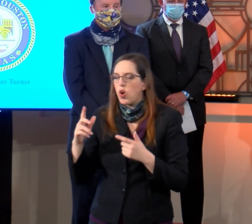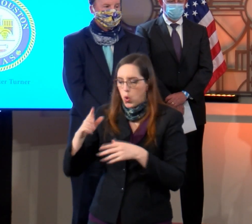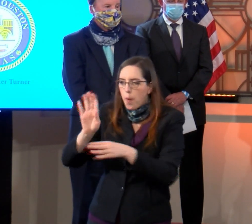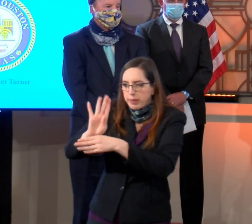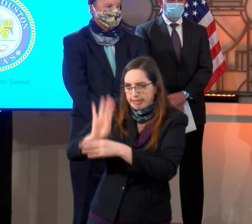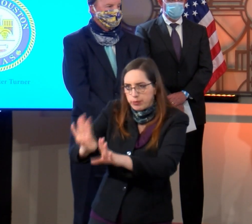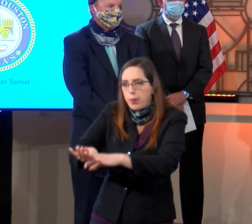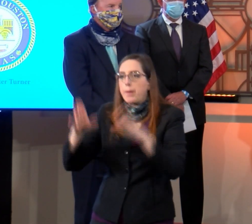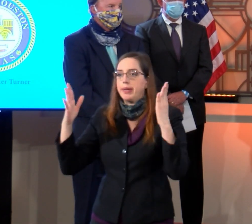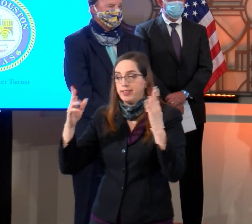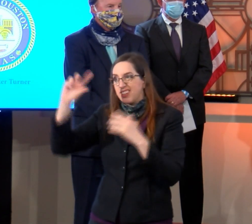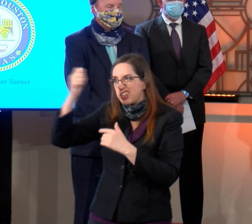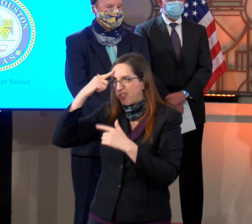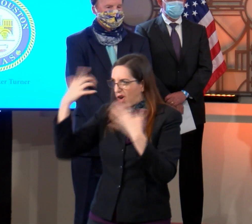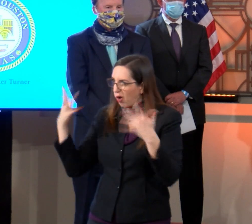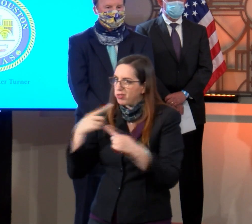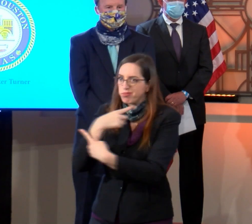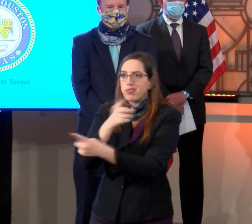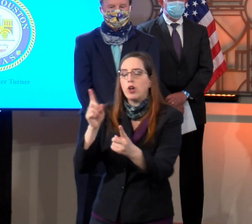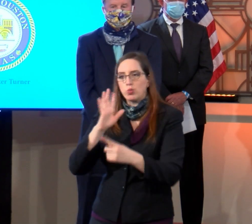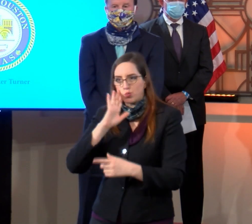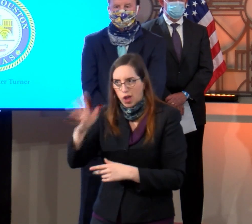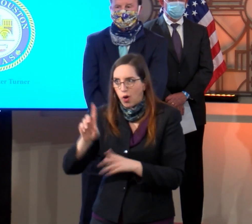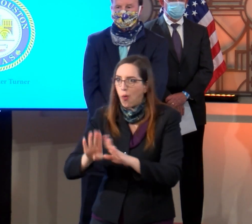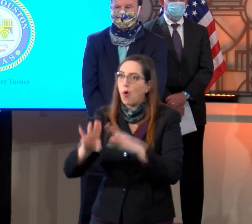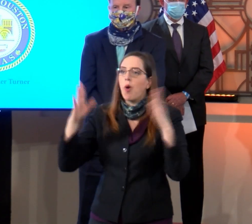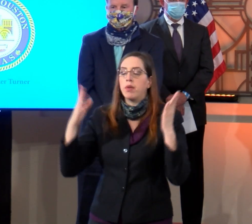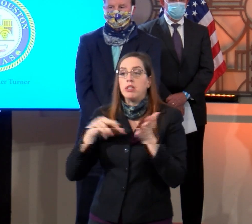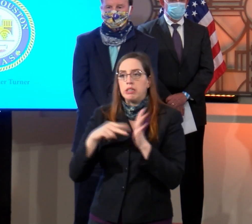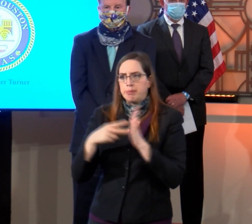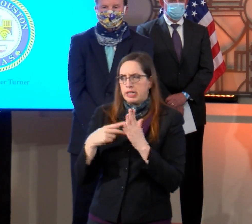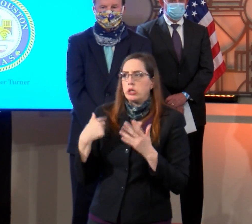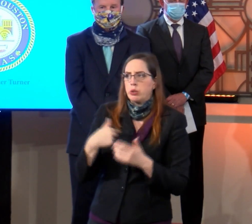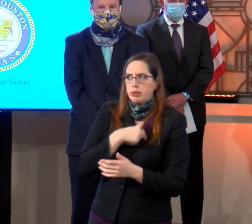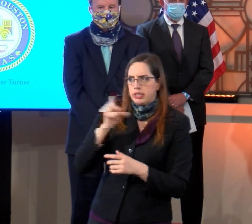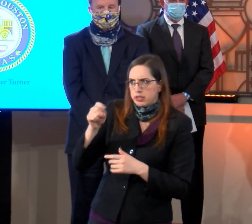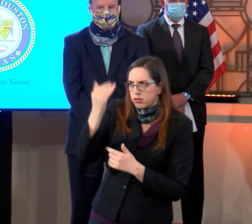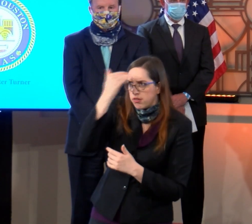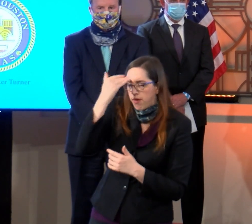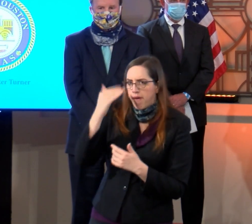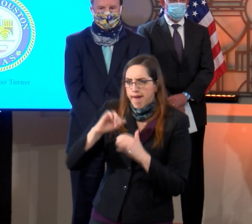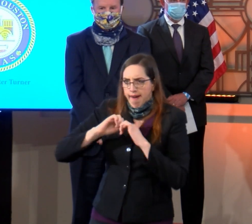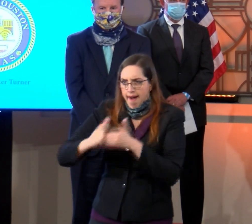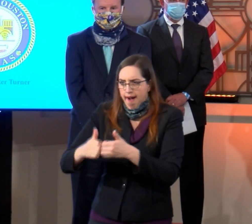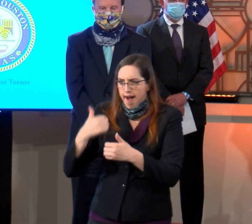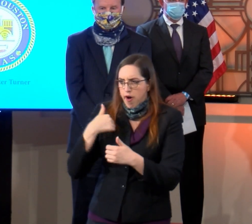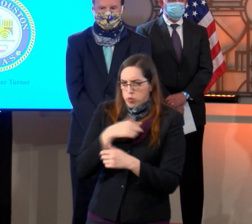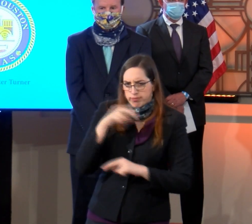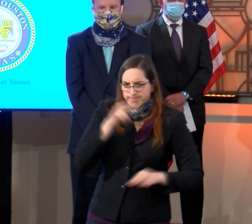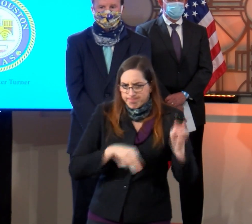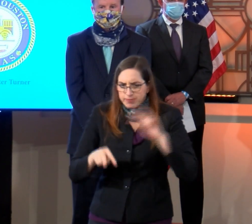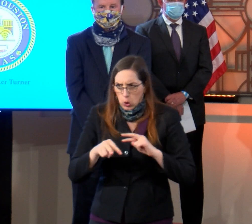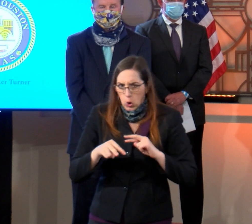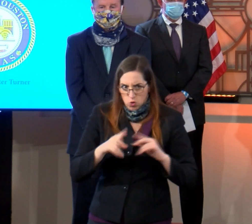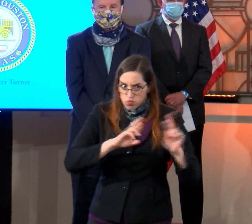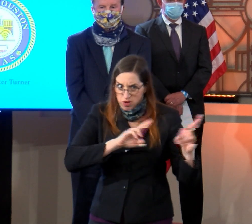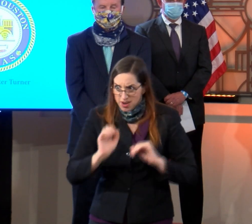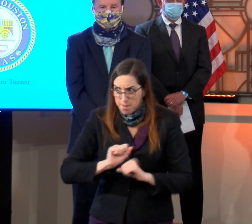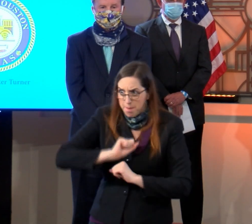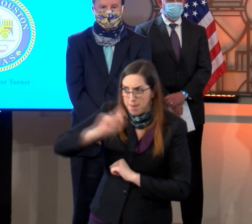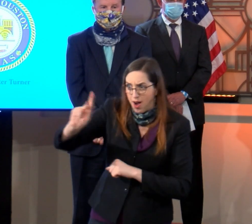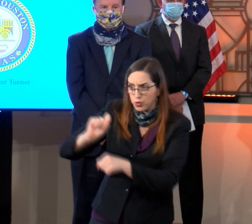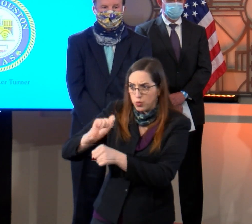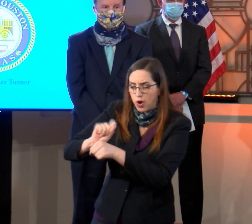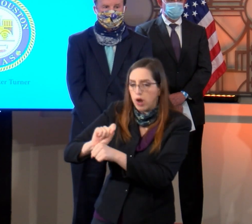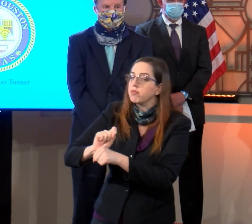course, has announced his plan, it will be important for us to know how we can send people back to work